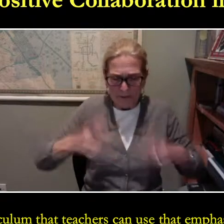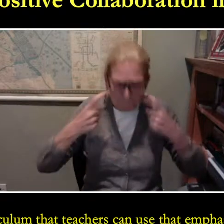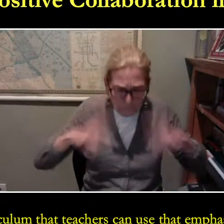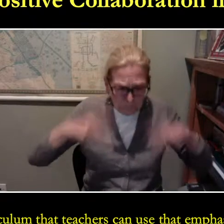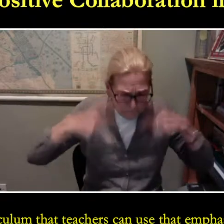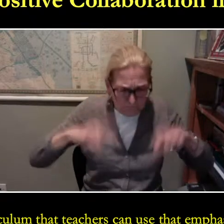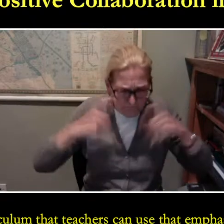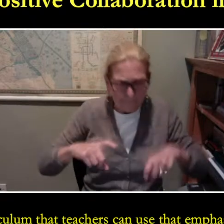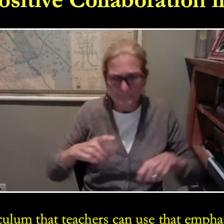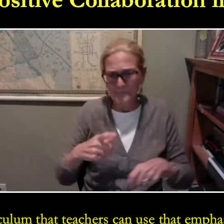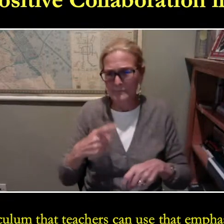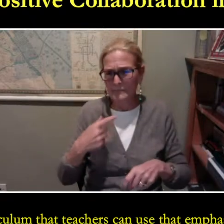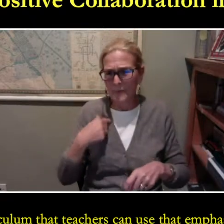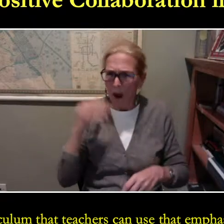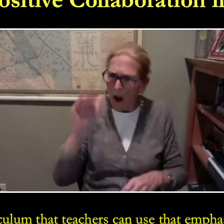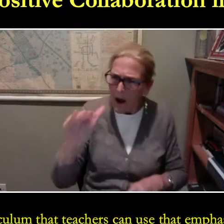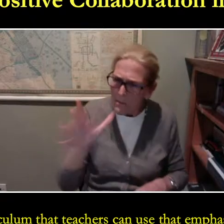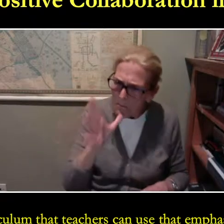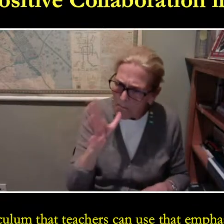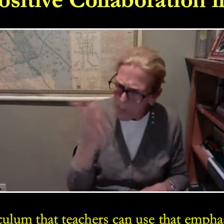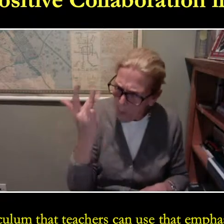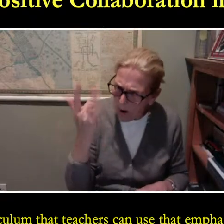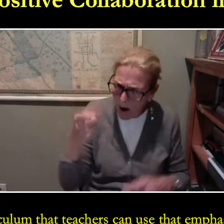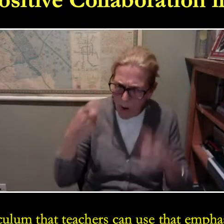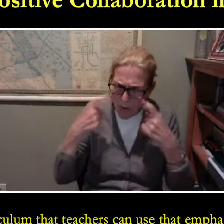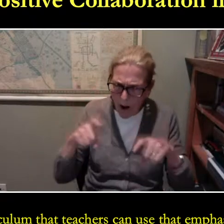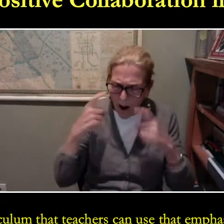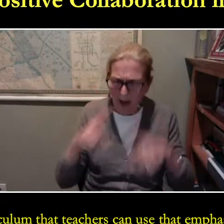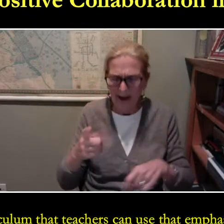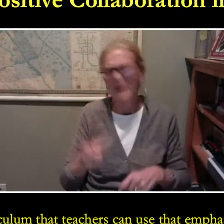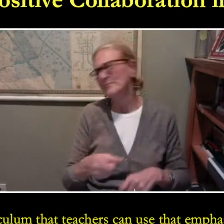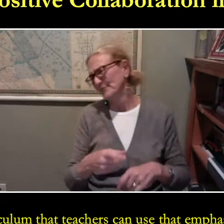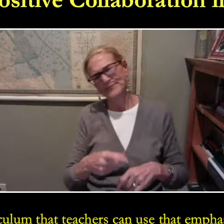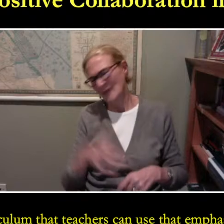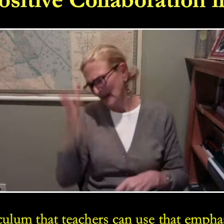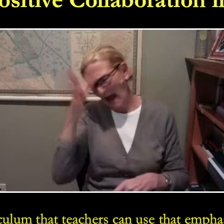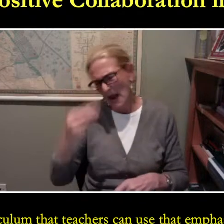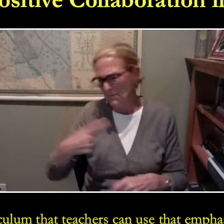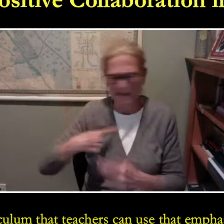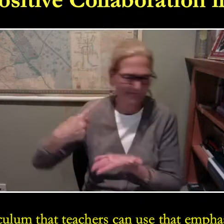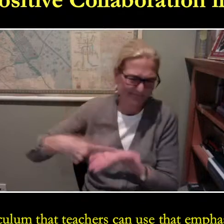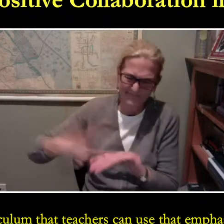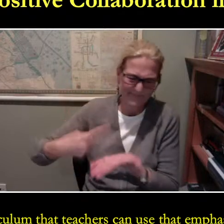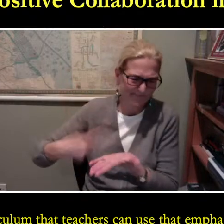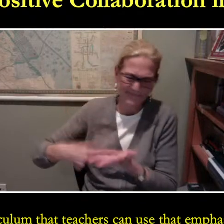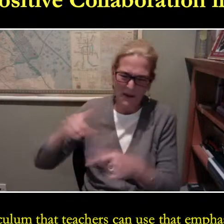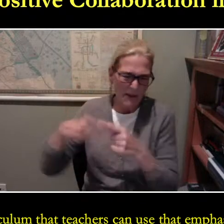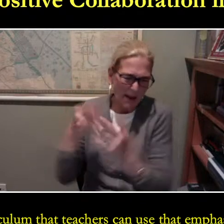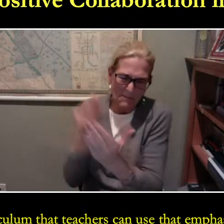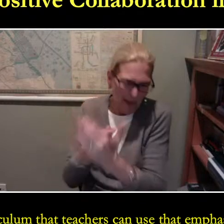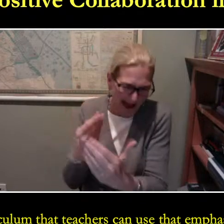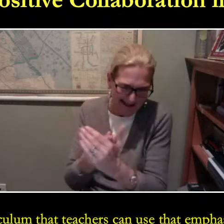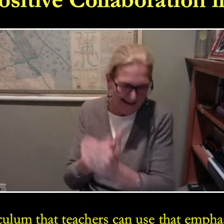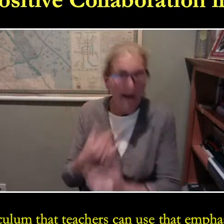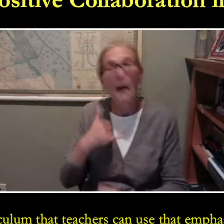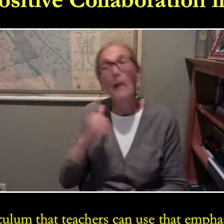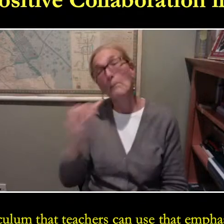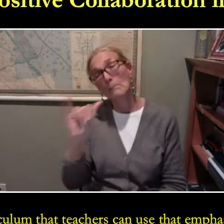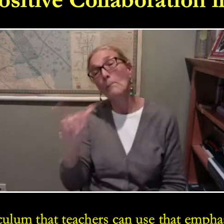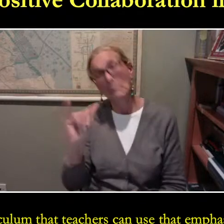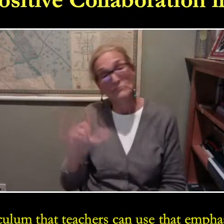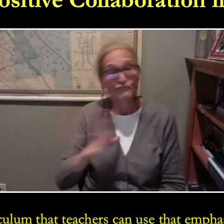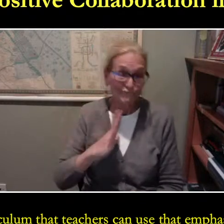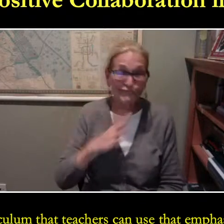knowing what they're talking about. I remember watching my mom iron clothes and she was crying. And I said, Mom, why are you crying? And she said,